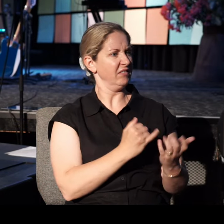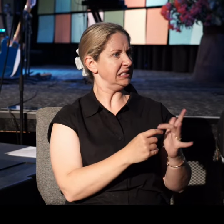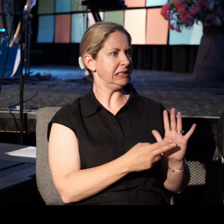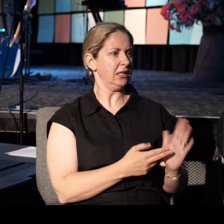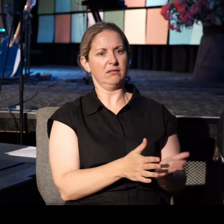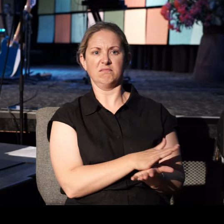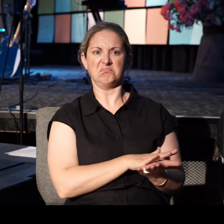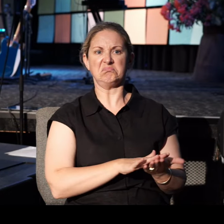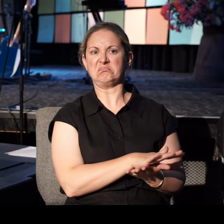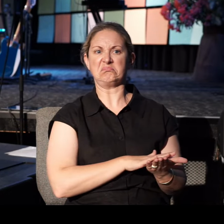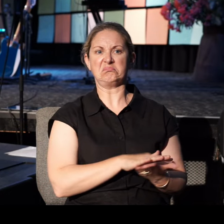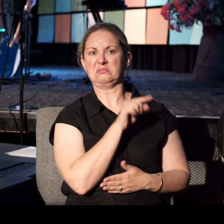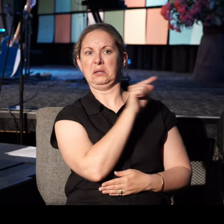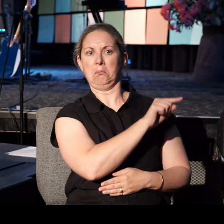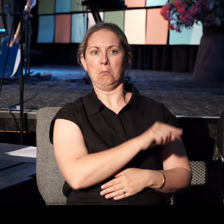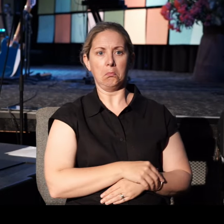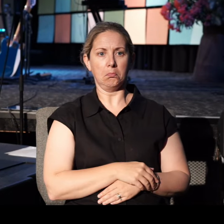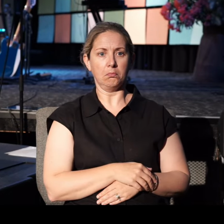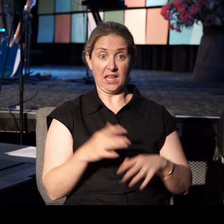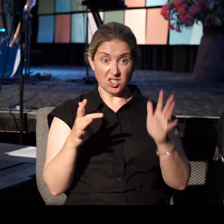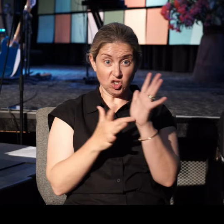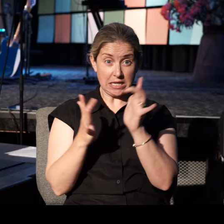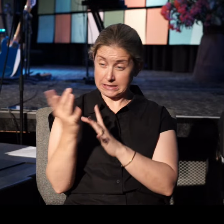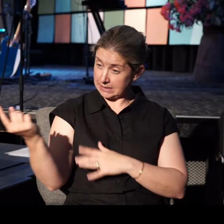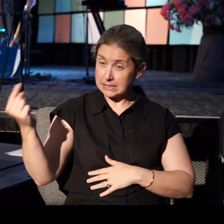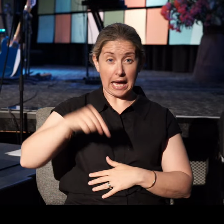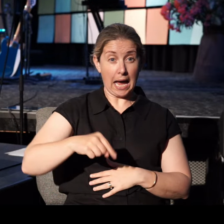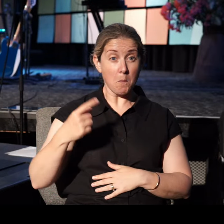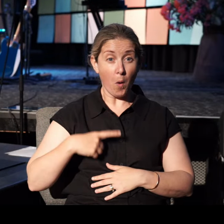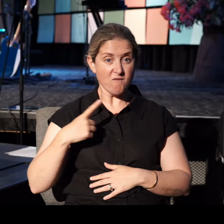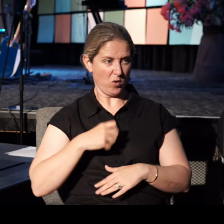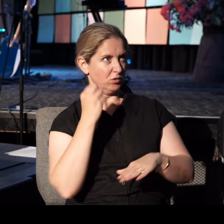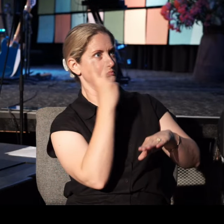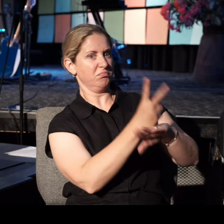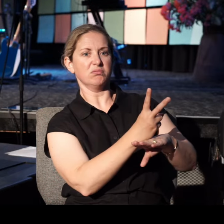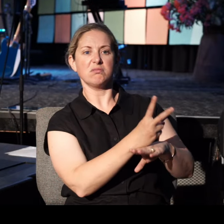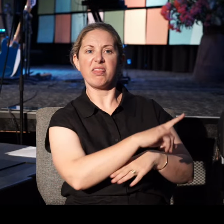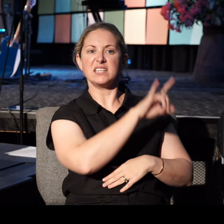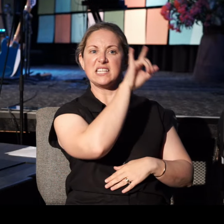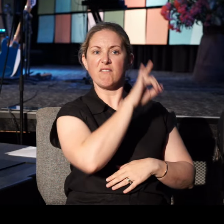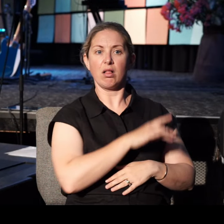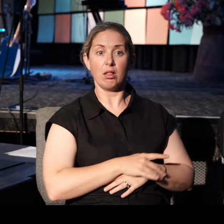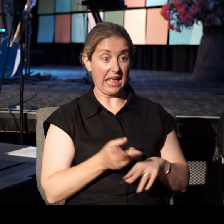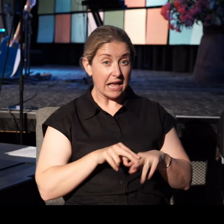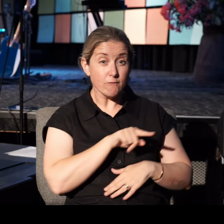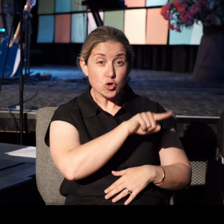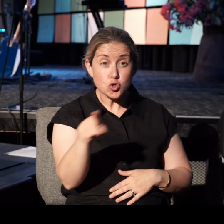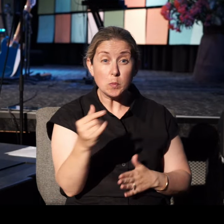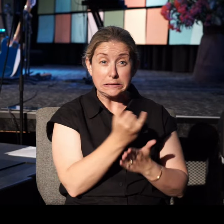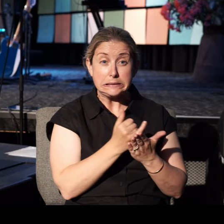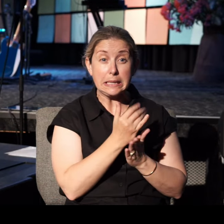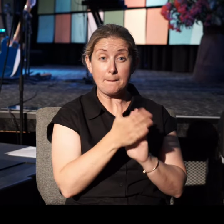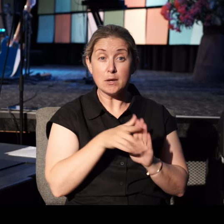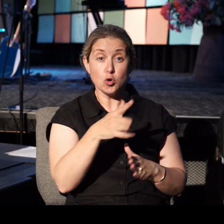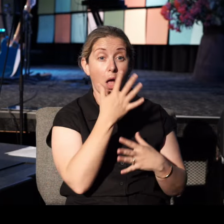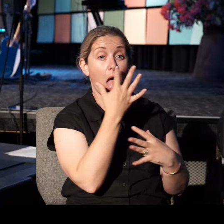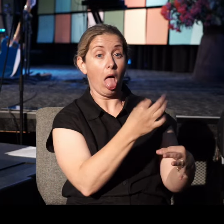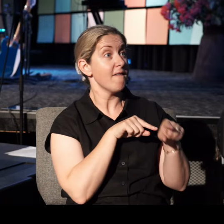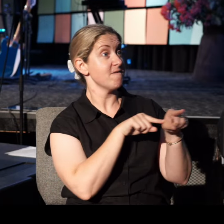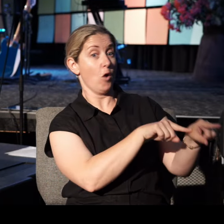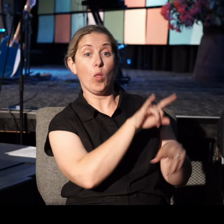Son of God appeared was to destroy the devil's work. No one who is born of God will continue to sin,